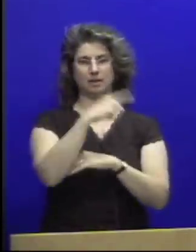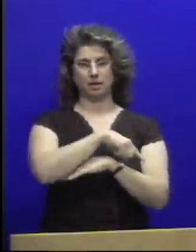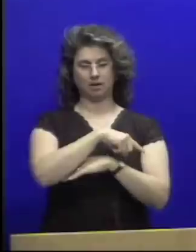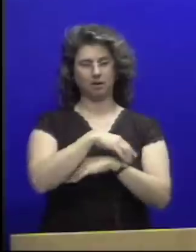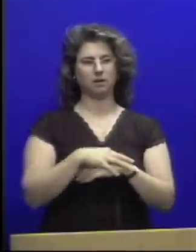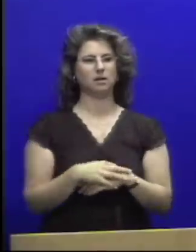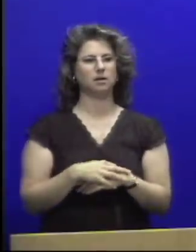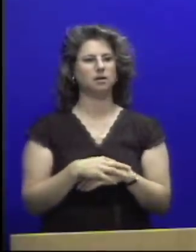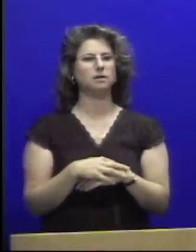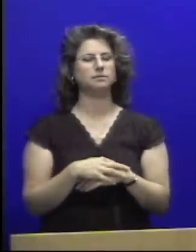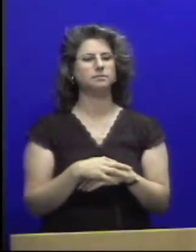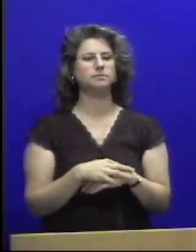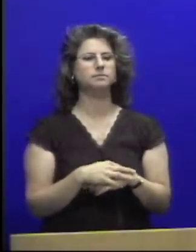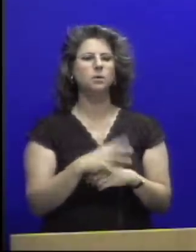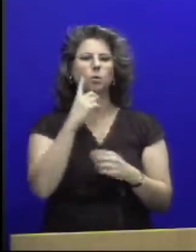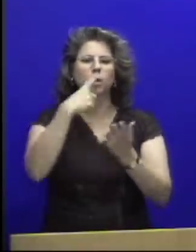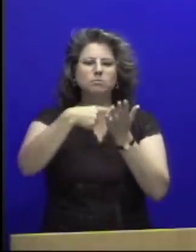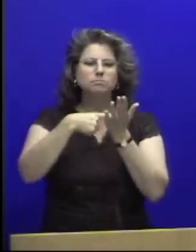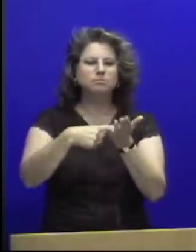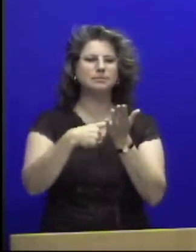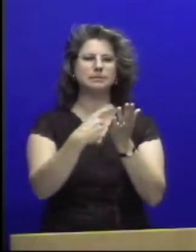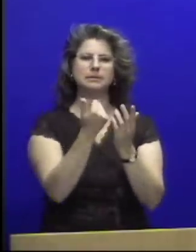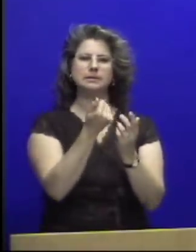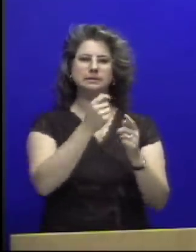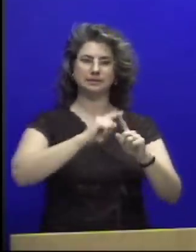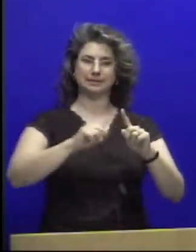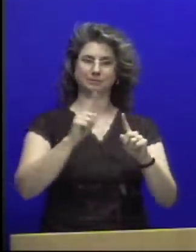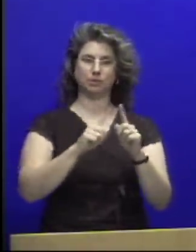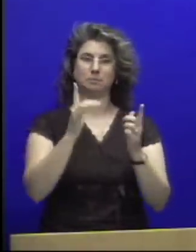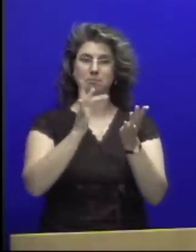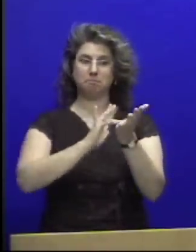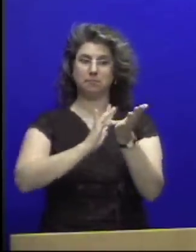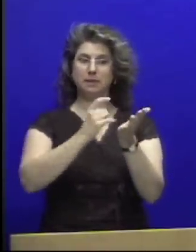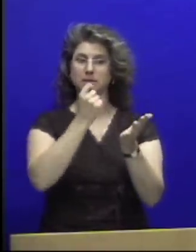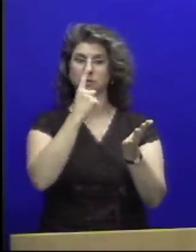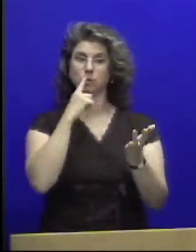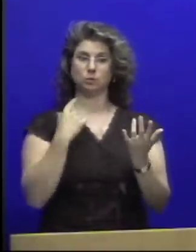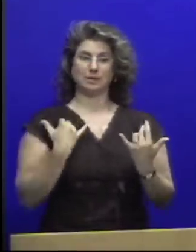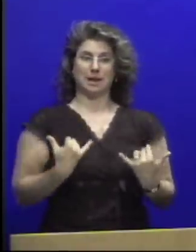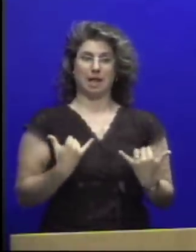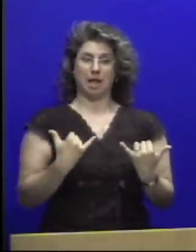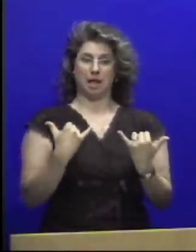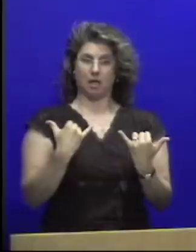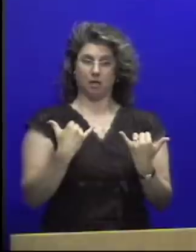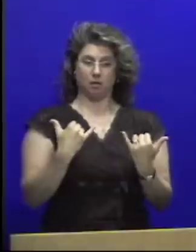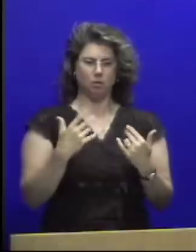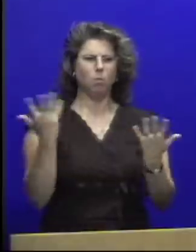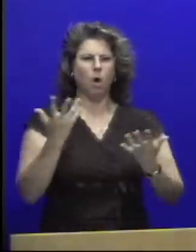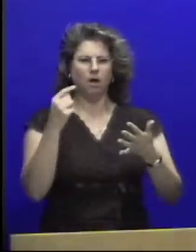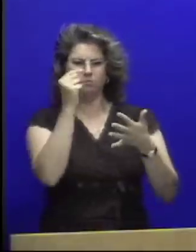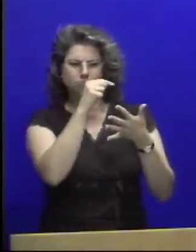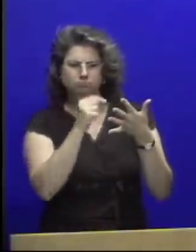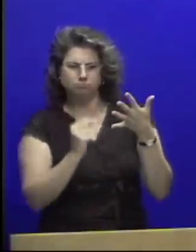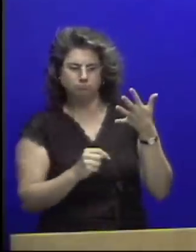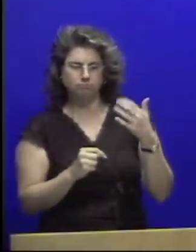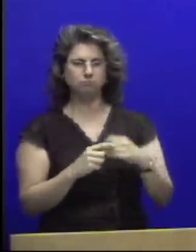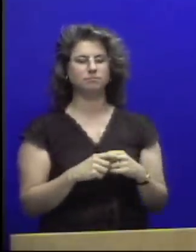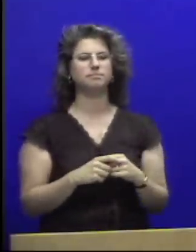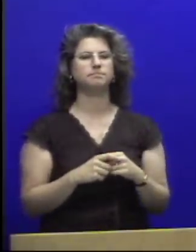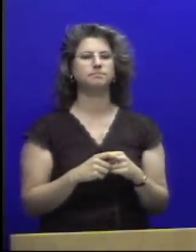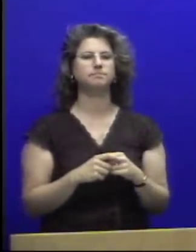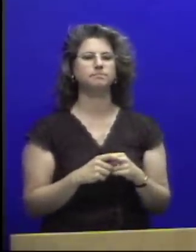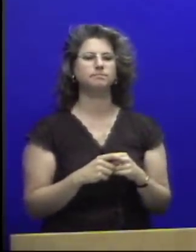go over all the medications that you take. And it's important to also let us